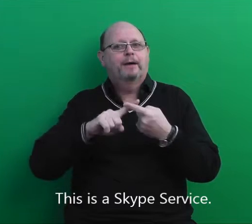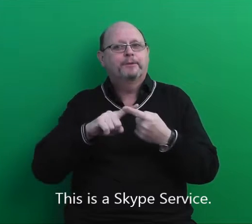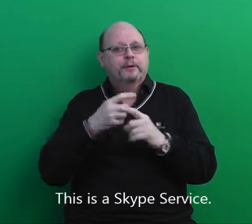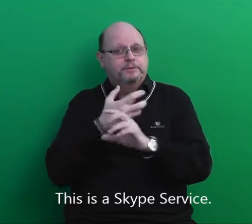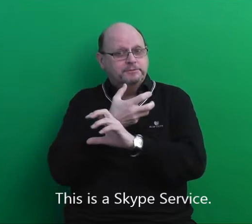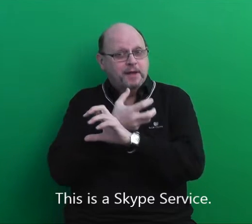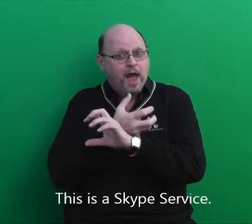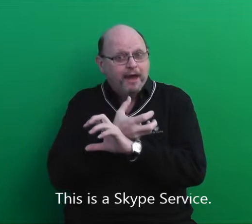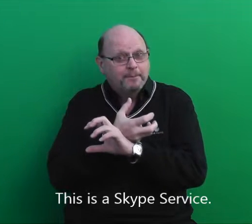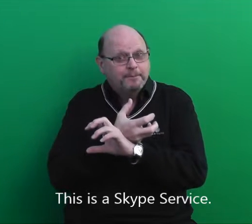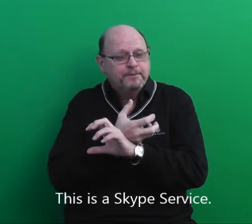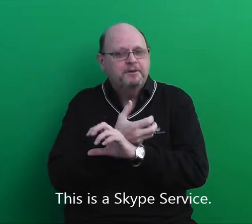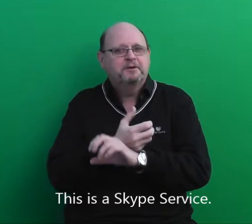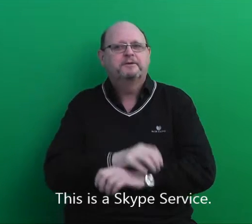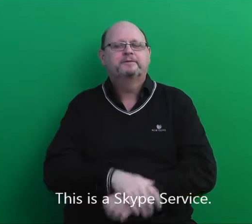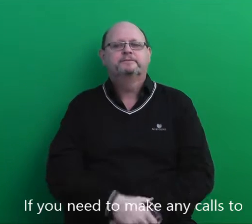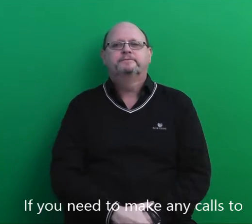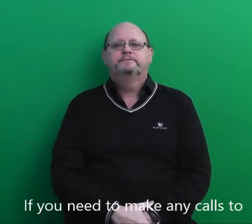This is a Skype service.